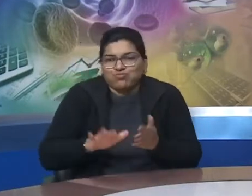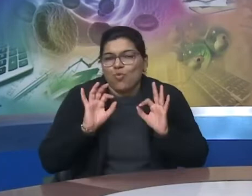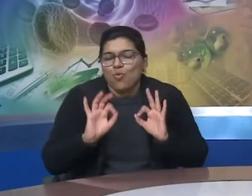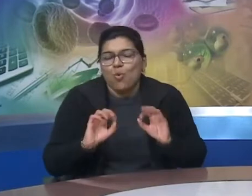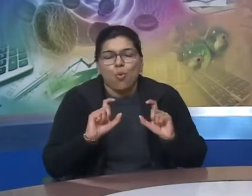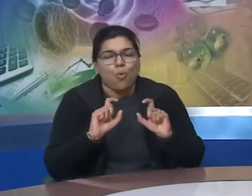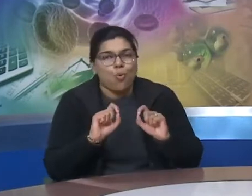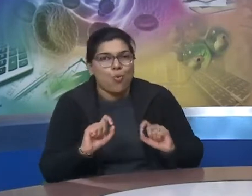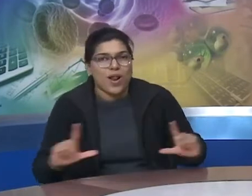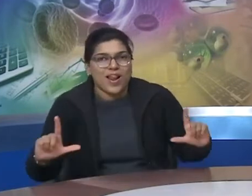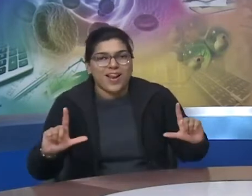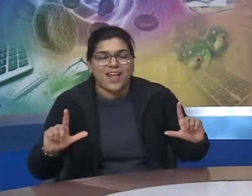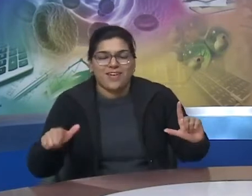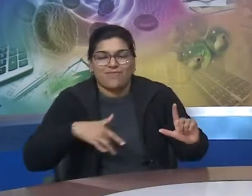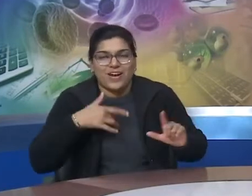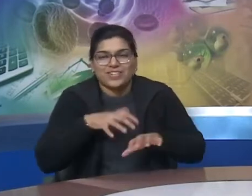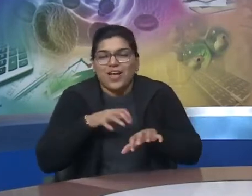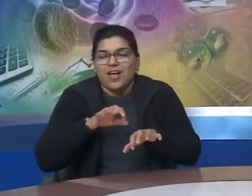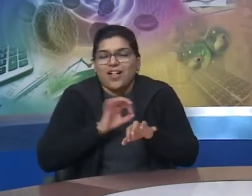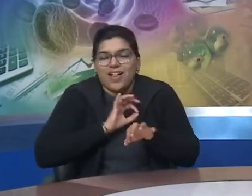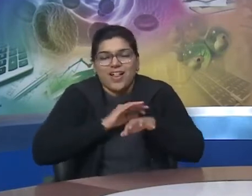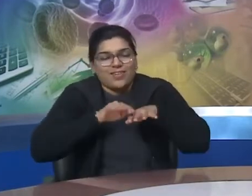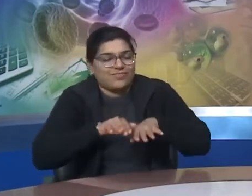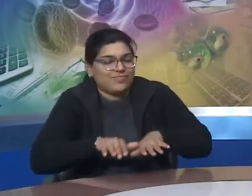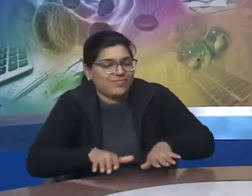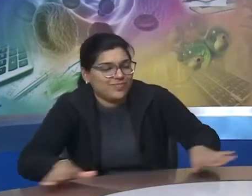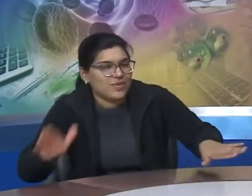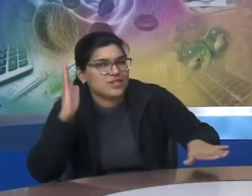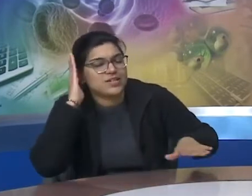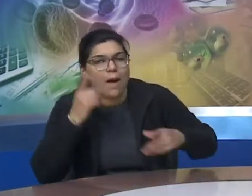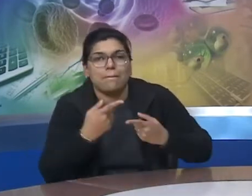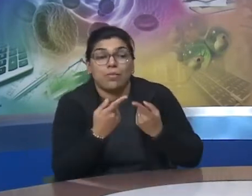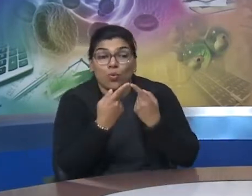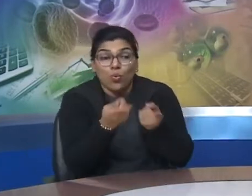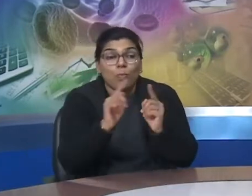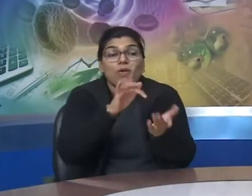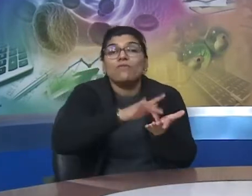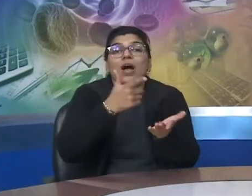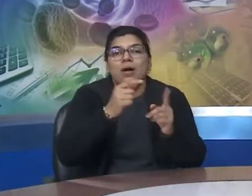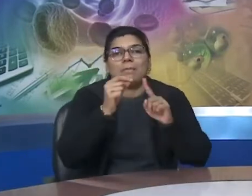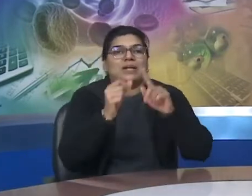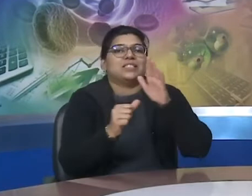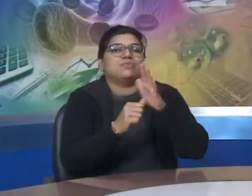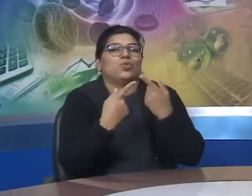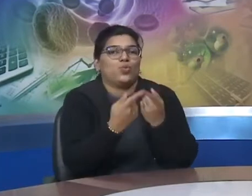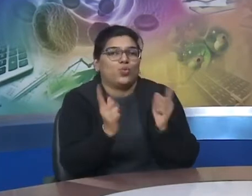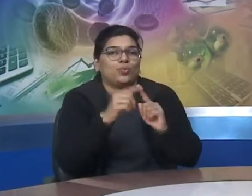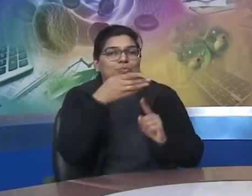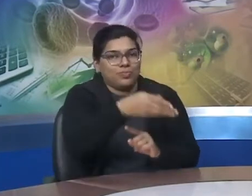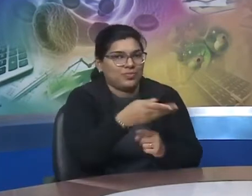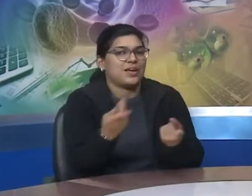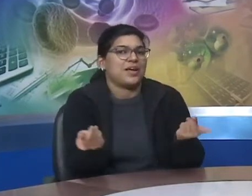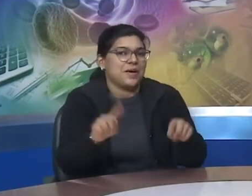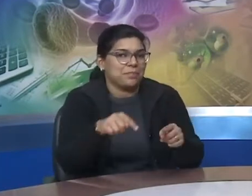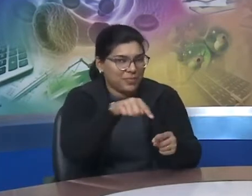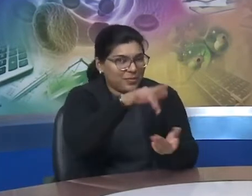headmaster's room and spread himself on the